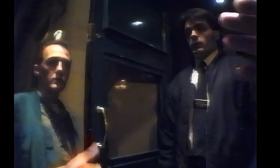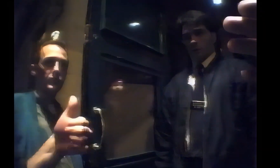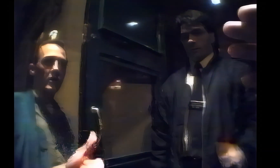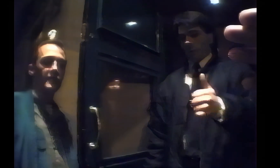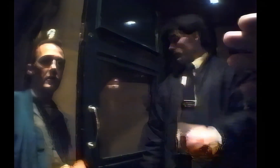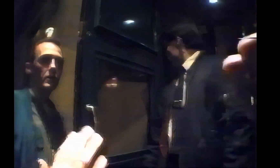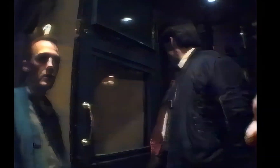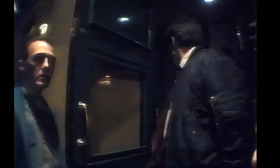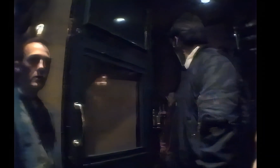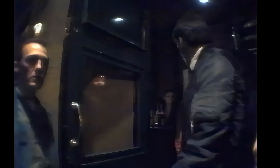Private?